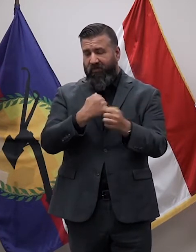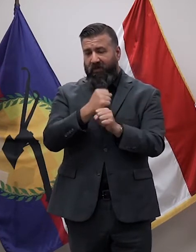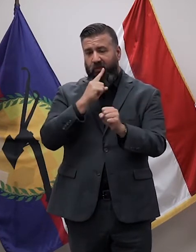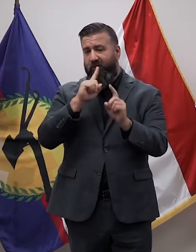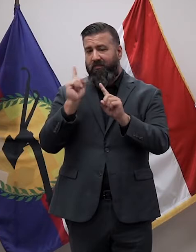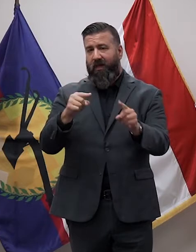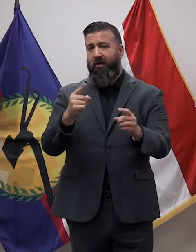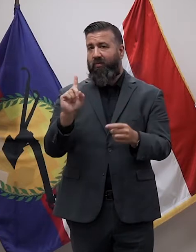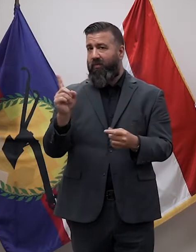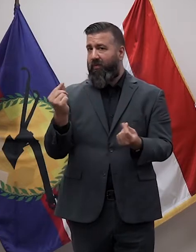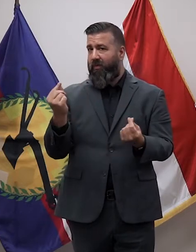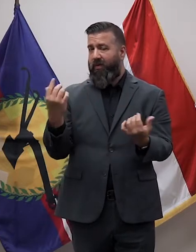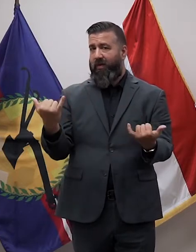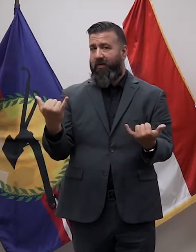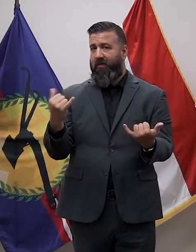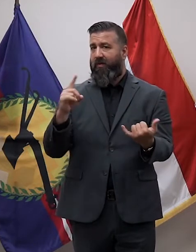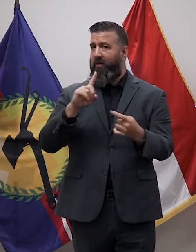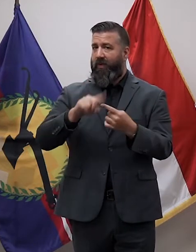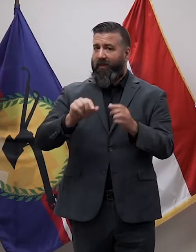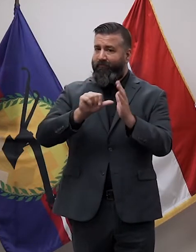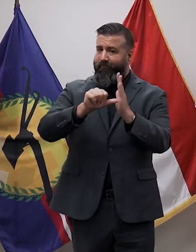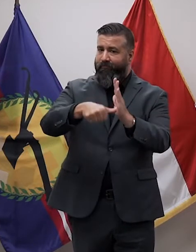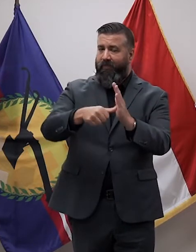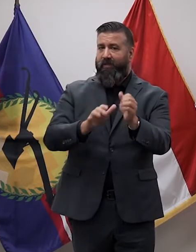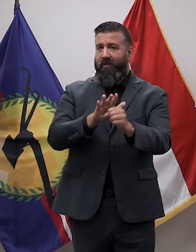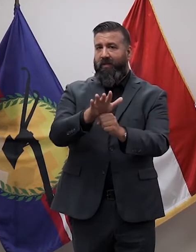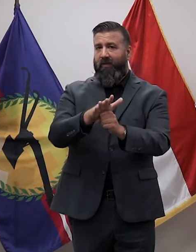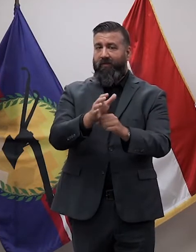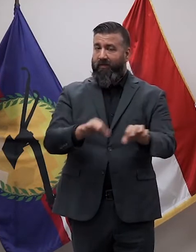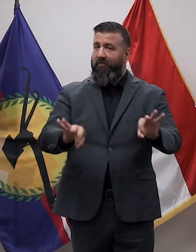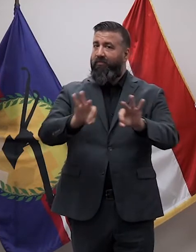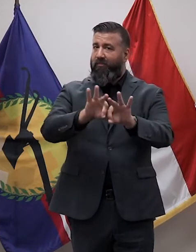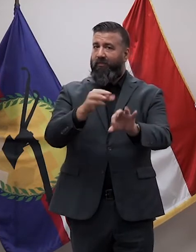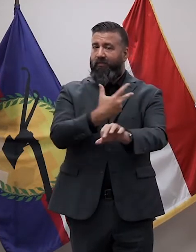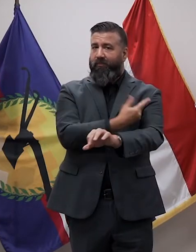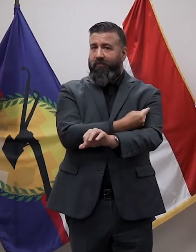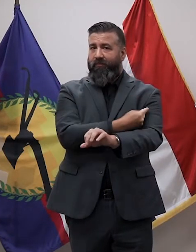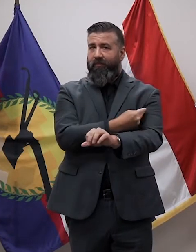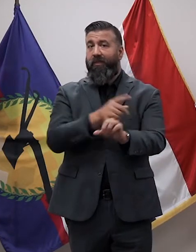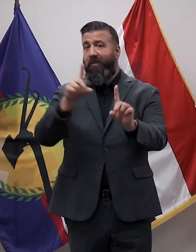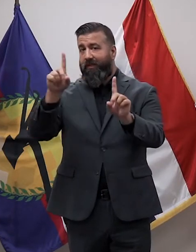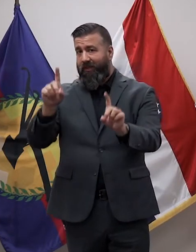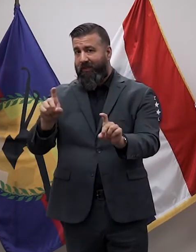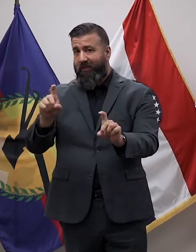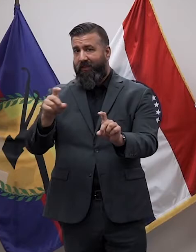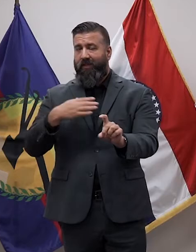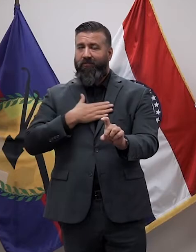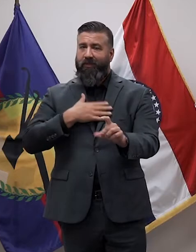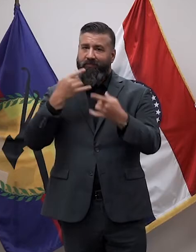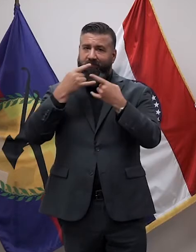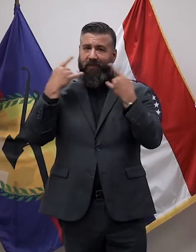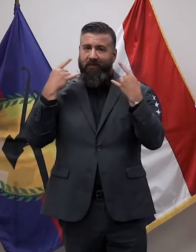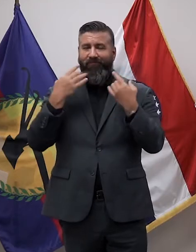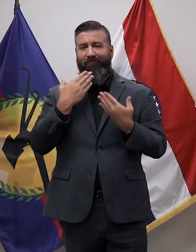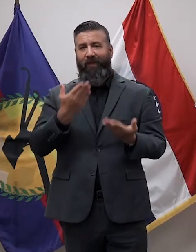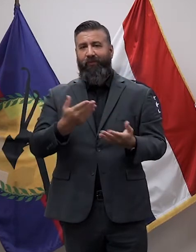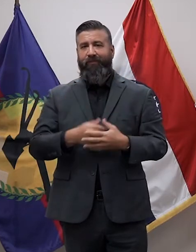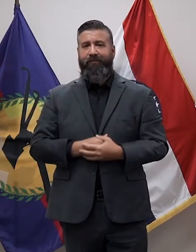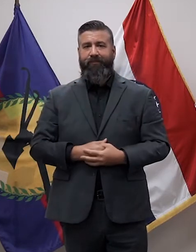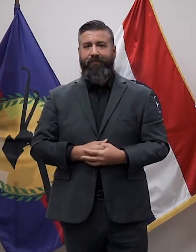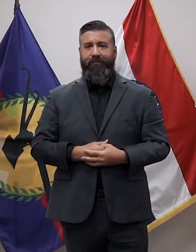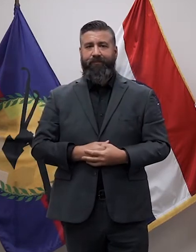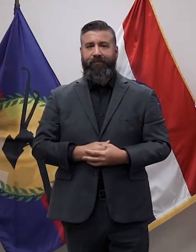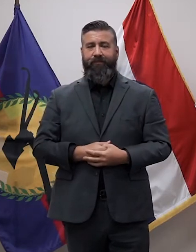now. We cannot stress enough how important it is to get vaccinated, get tested, and wear a mask. Thank you.